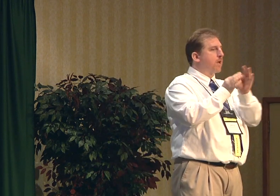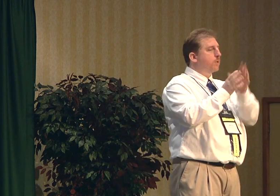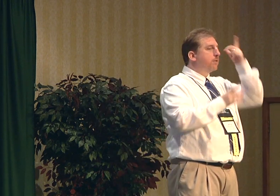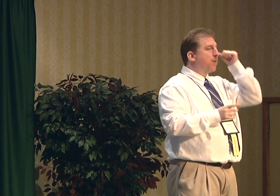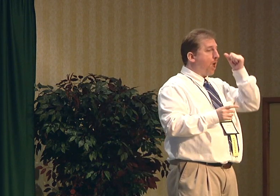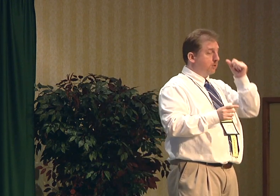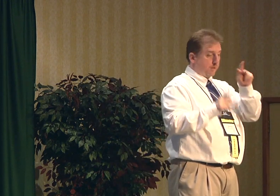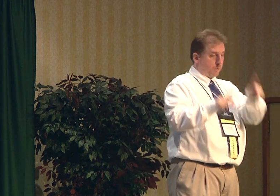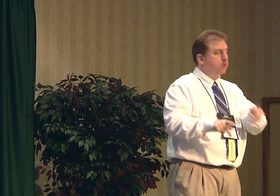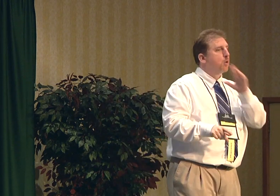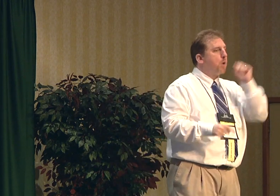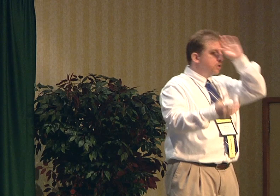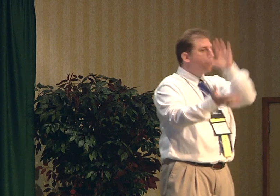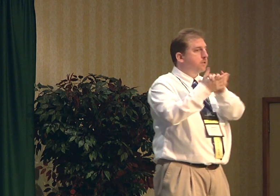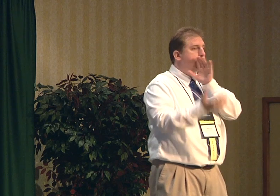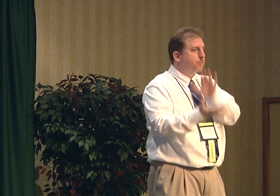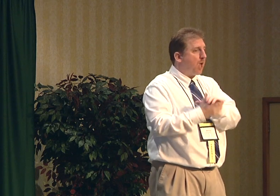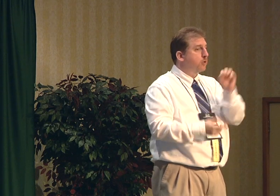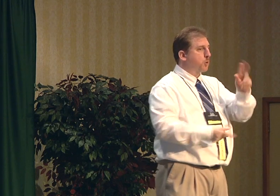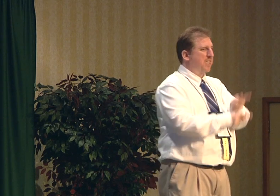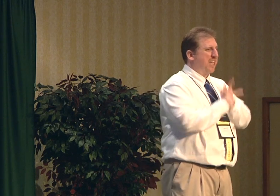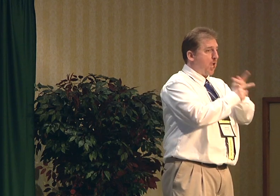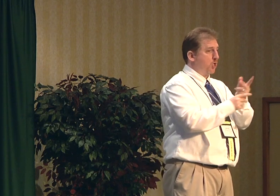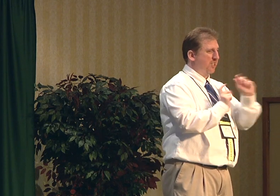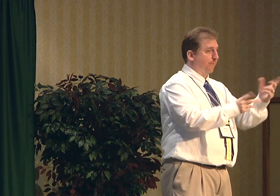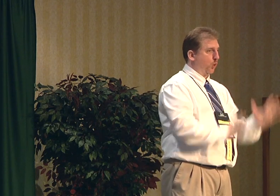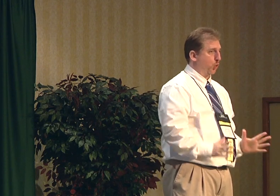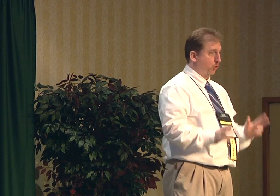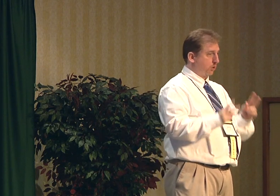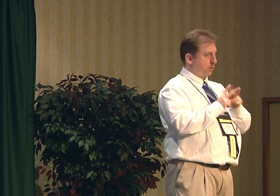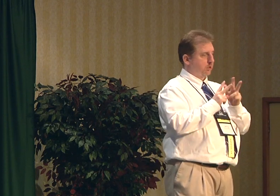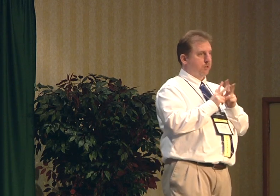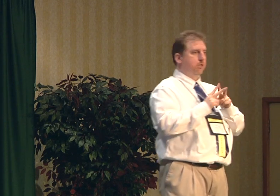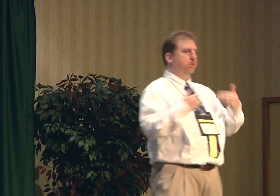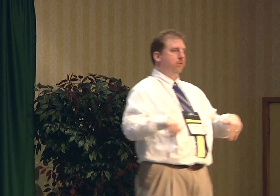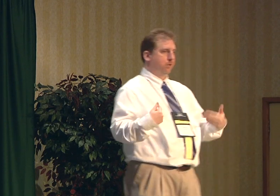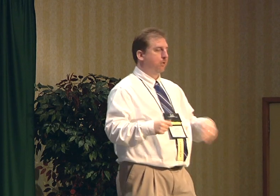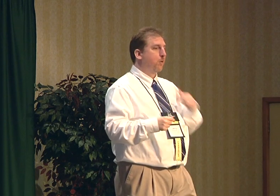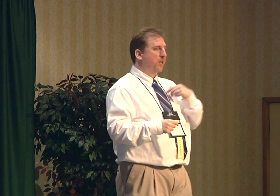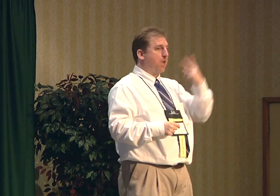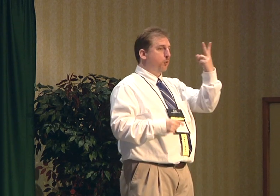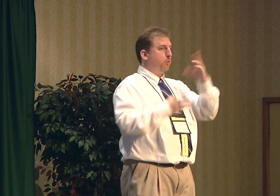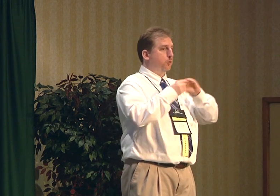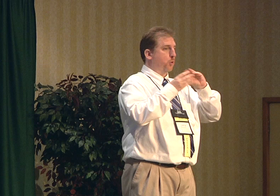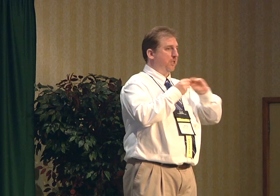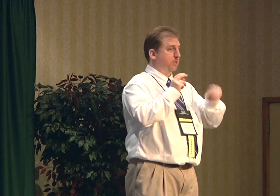Moving on, providers refused to provide interpreters because the participant was a spouse or a caregiver. We had